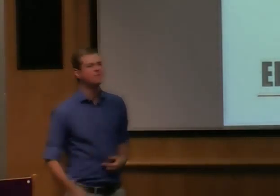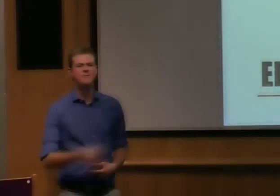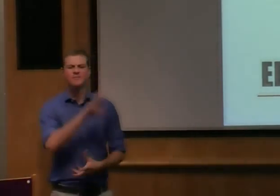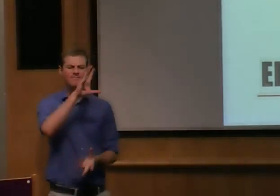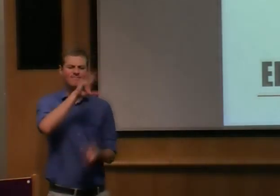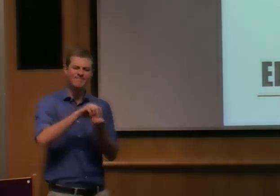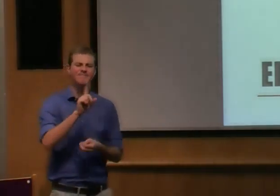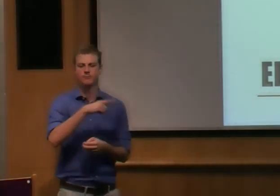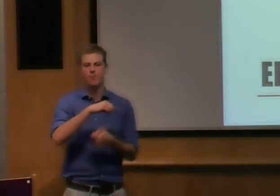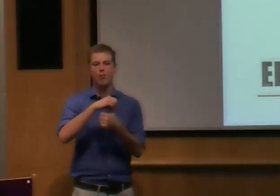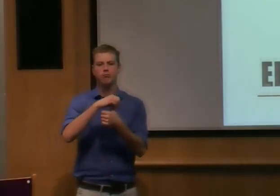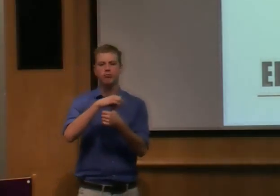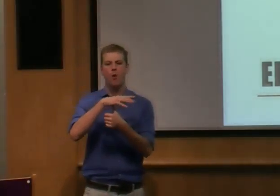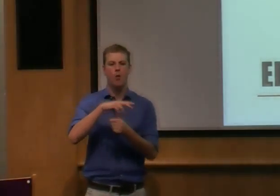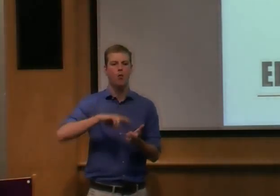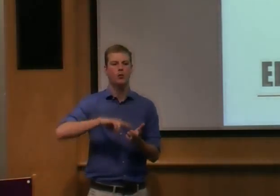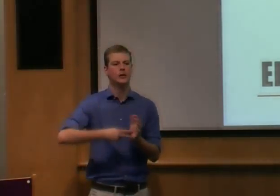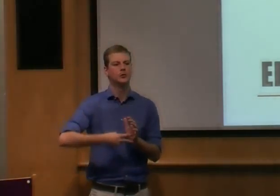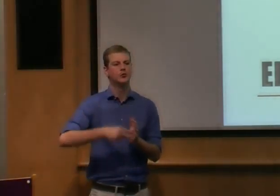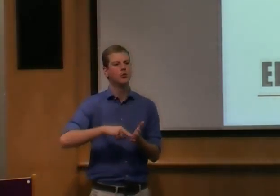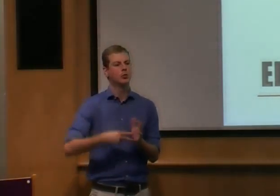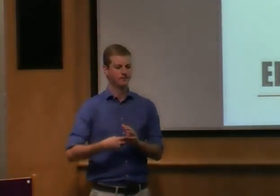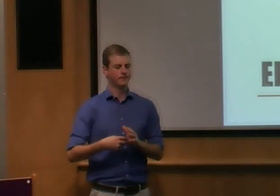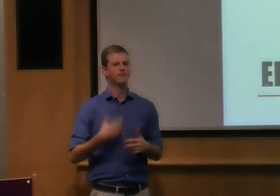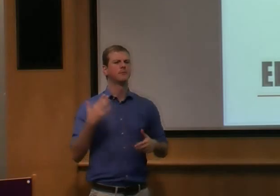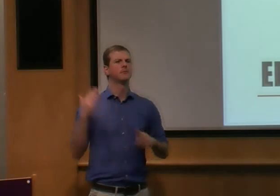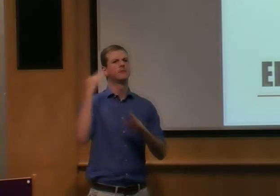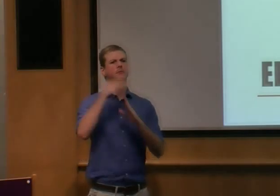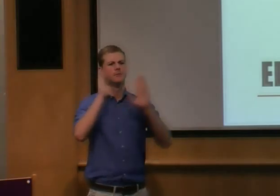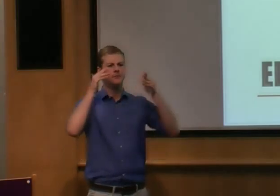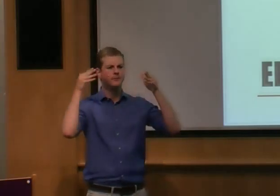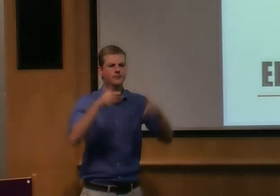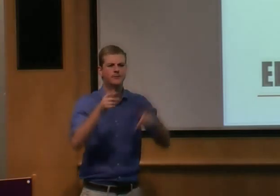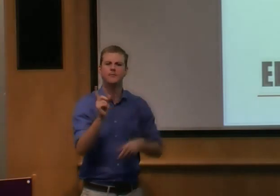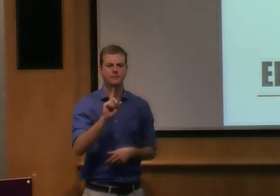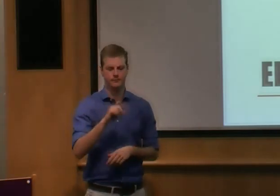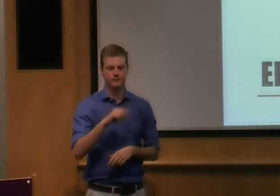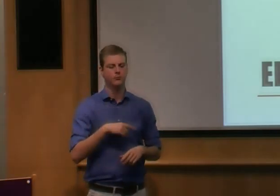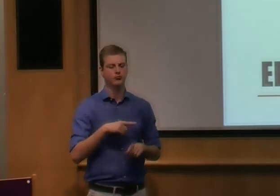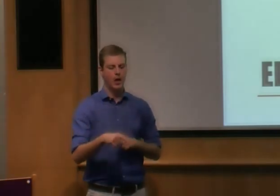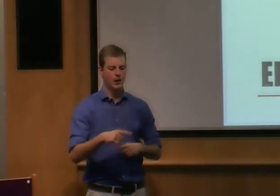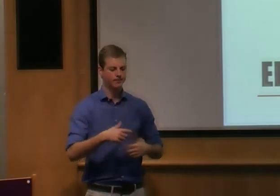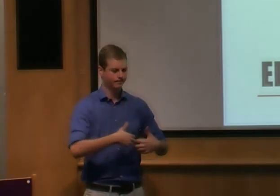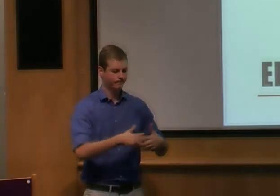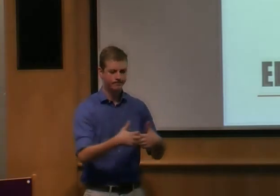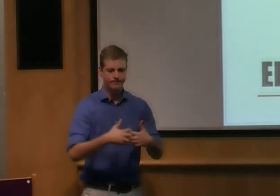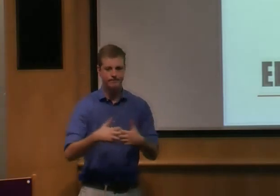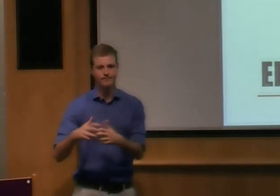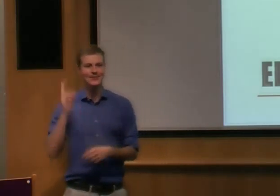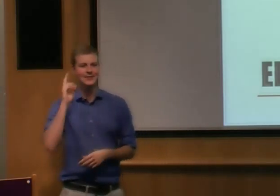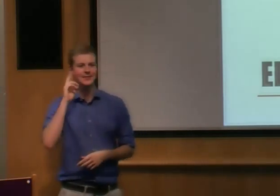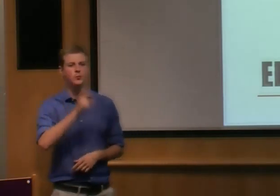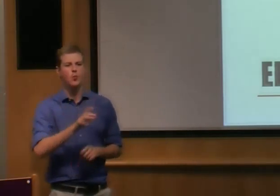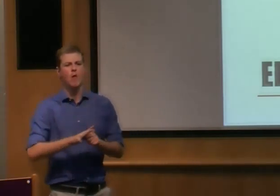EDSU. And to sum up what it is, it's an umbrella organisation that tries to look at setting